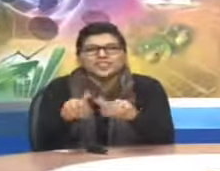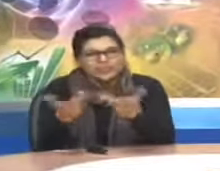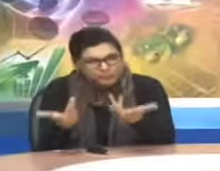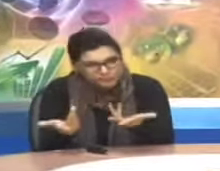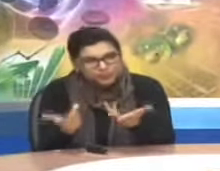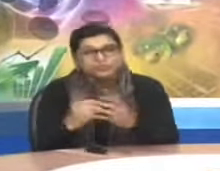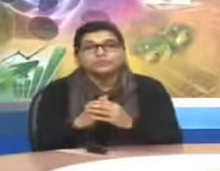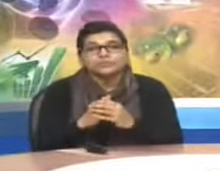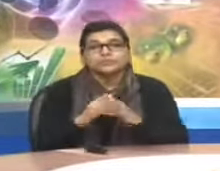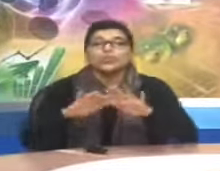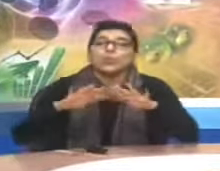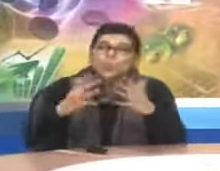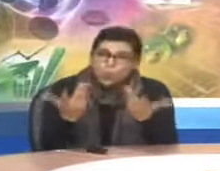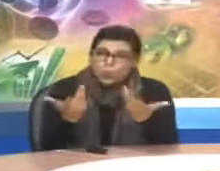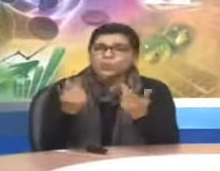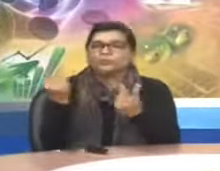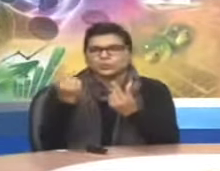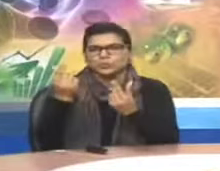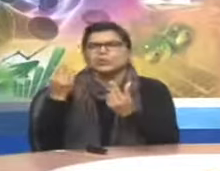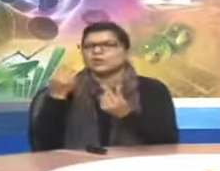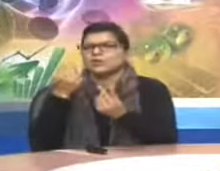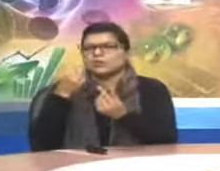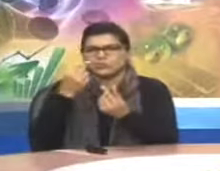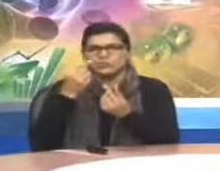can be thrown at that place.